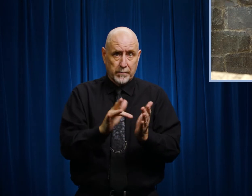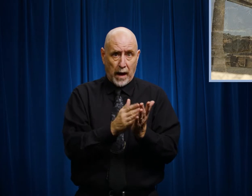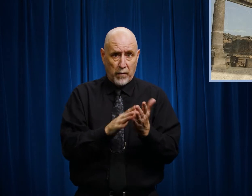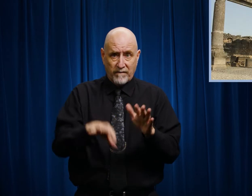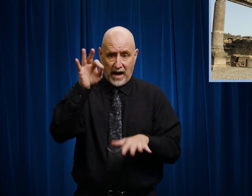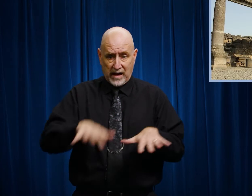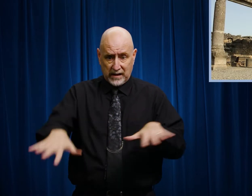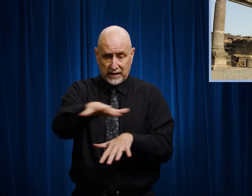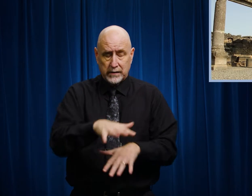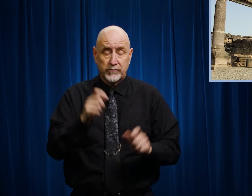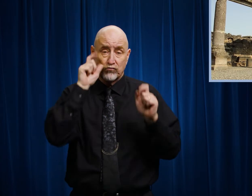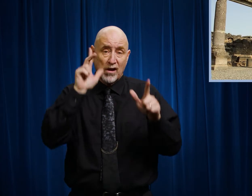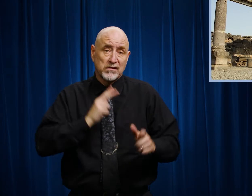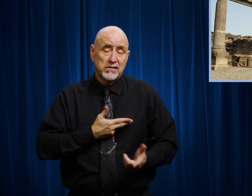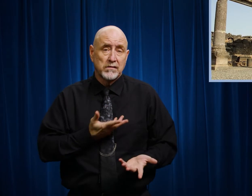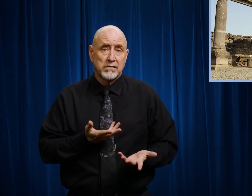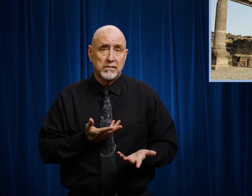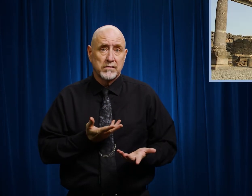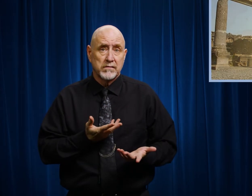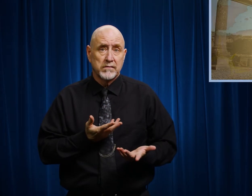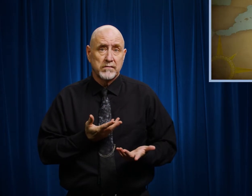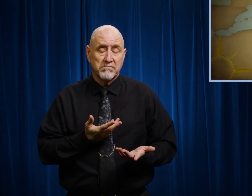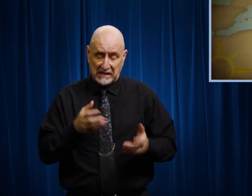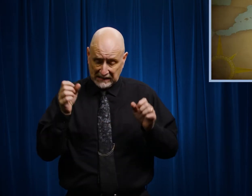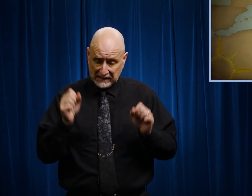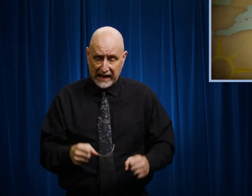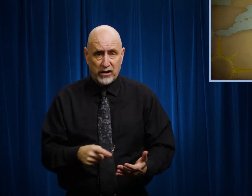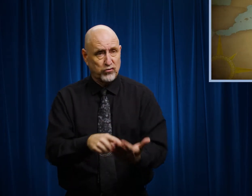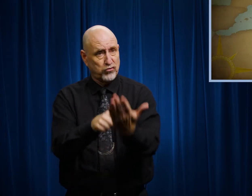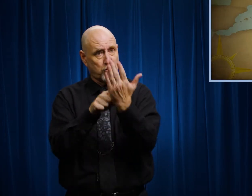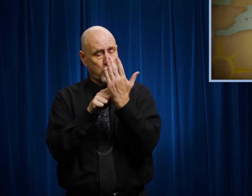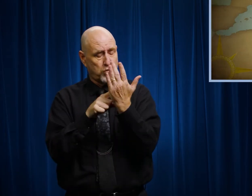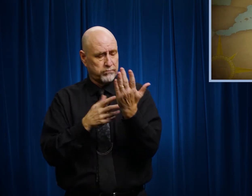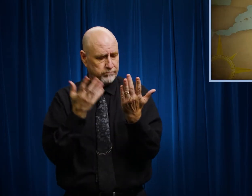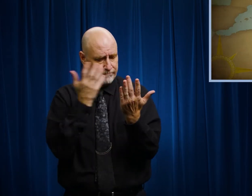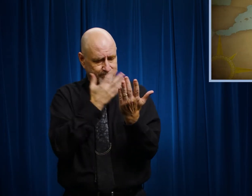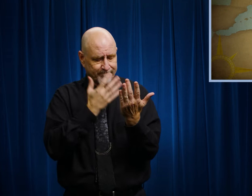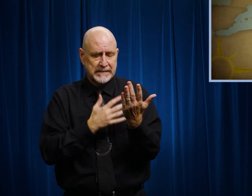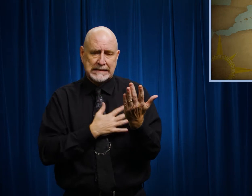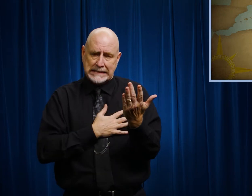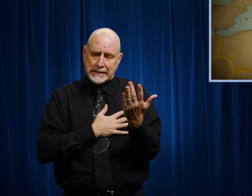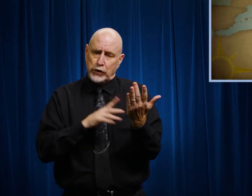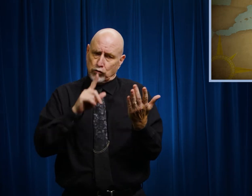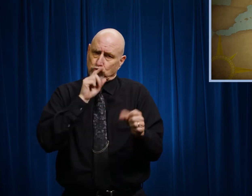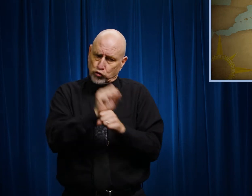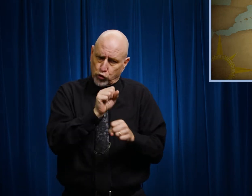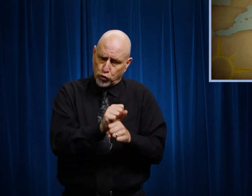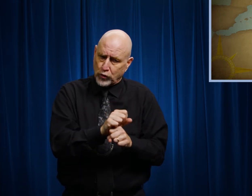of the Bible surprise us, and they certainly can present us with some uncomfortable yet